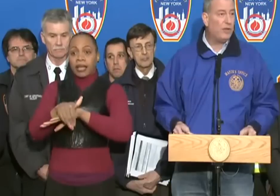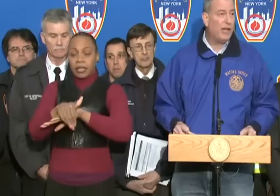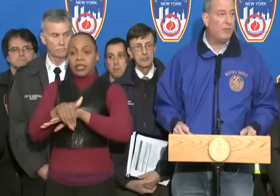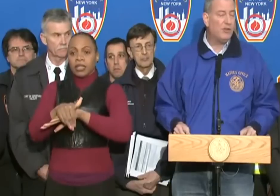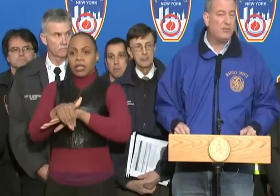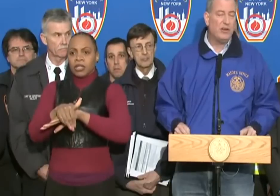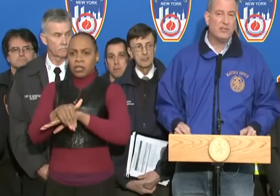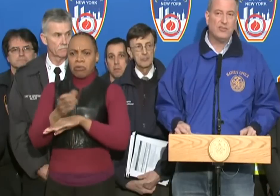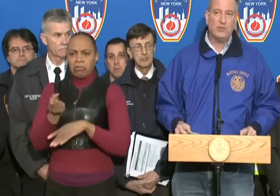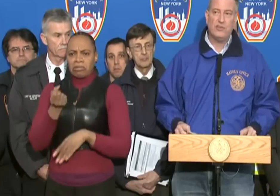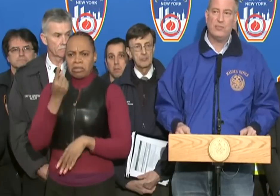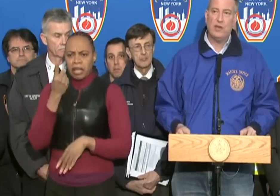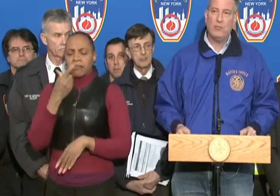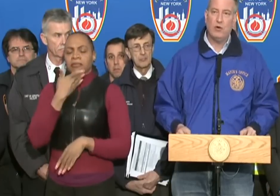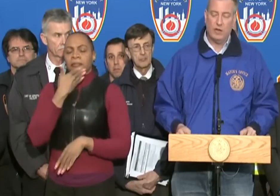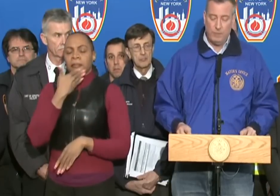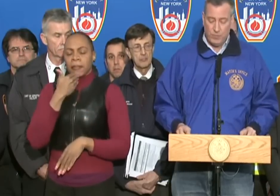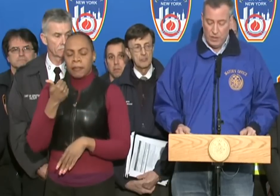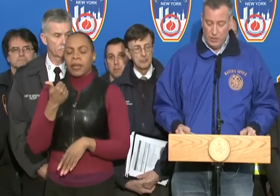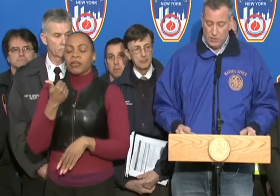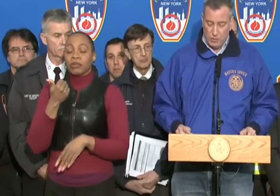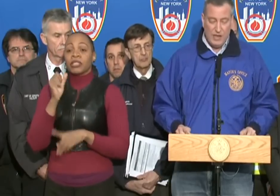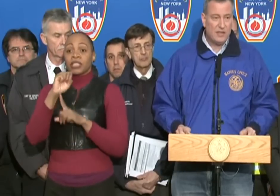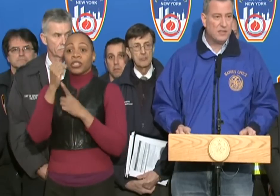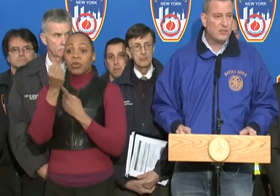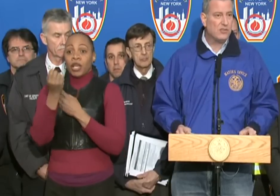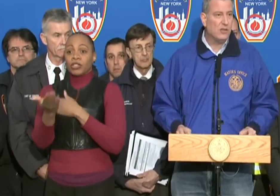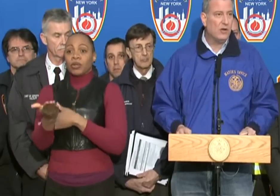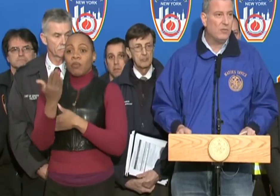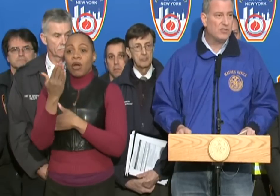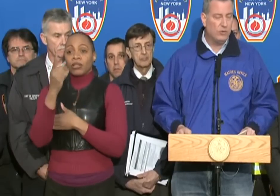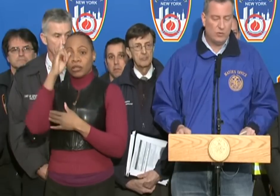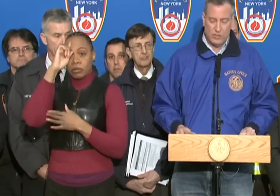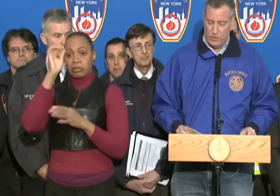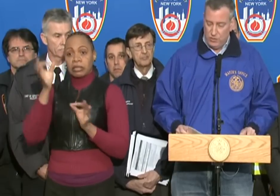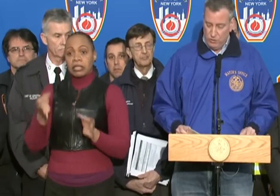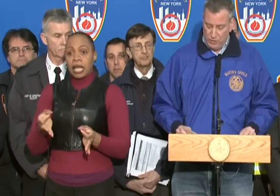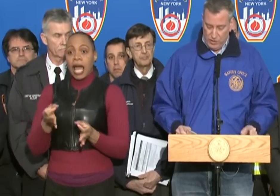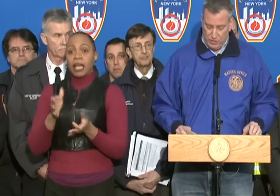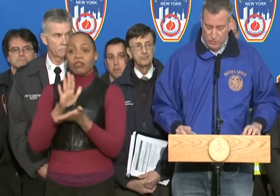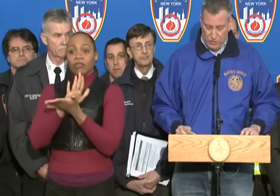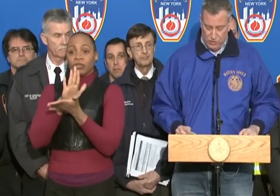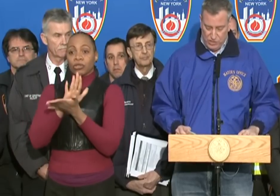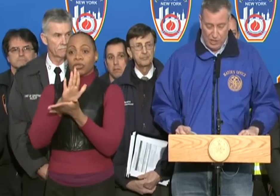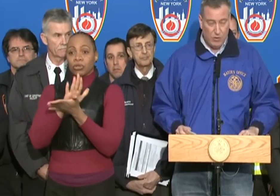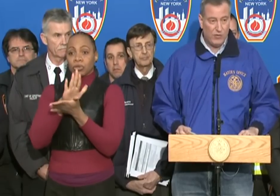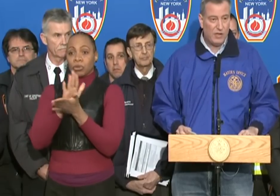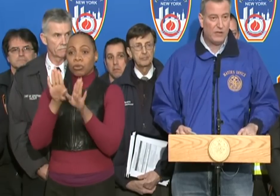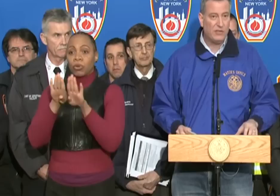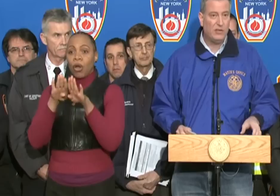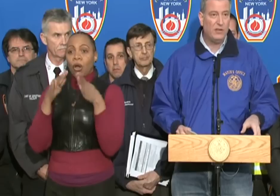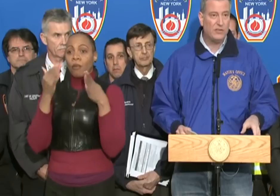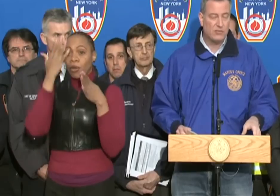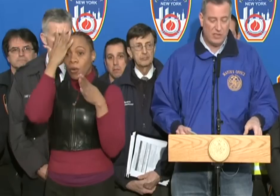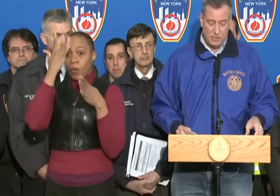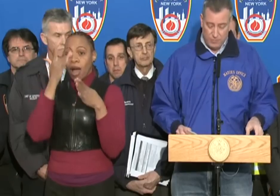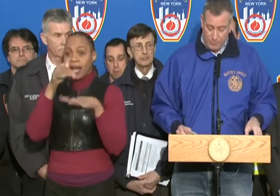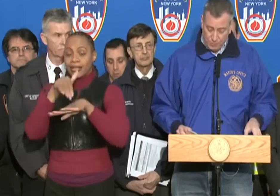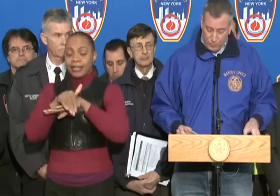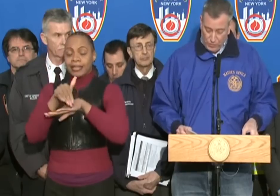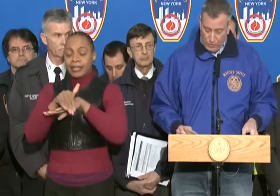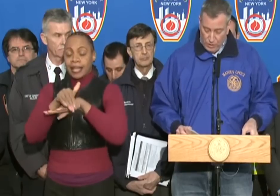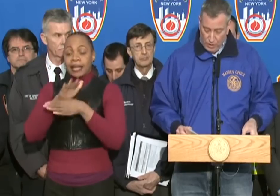point that we would have a much better situation by morning. So we made the decision to go ahead with school because we knew that we could do a good job overnight of clearing the